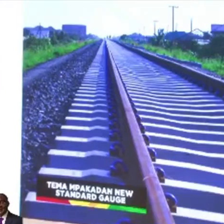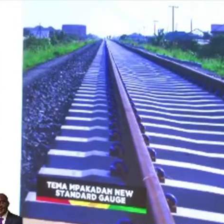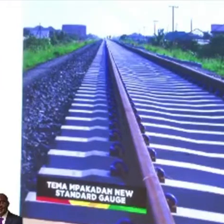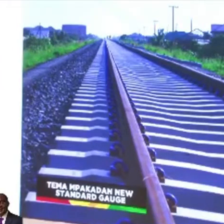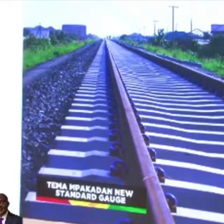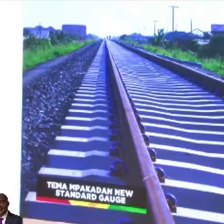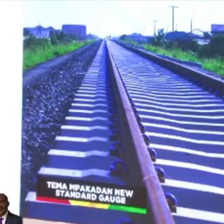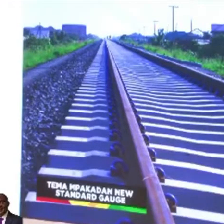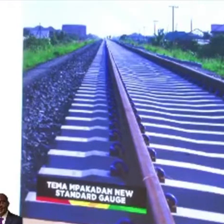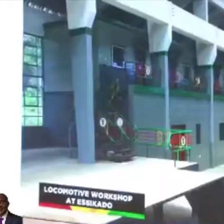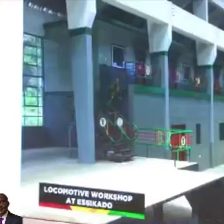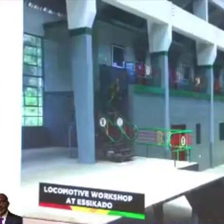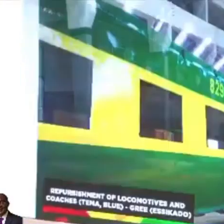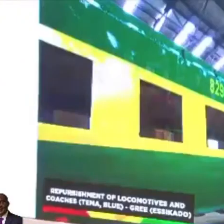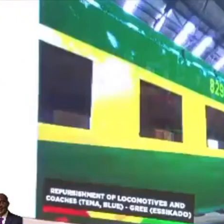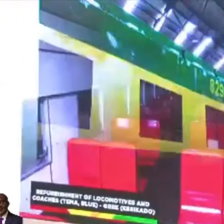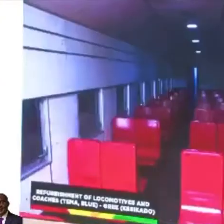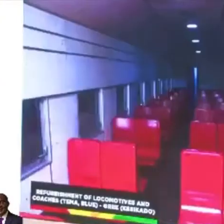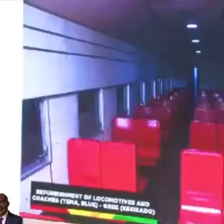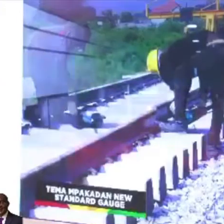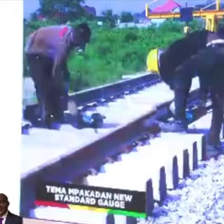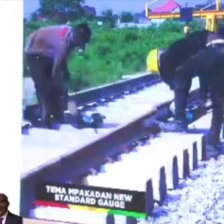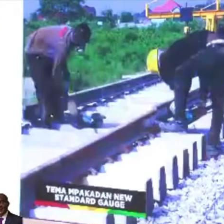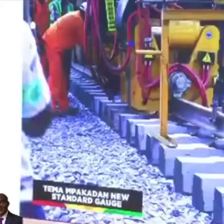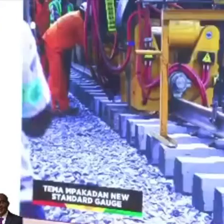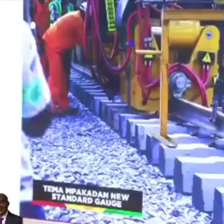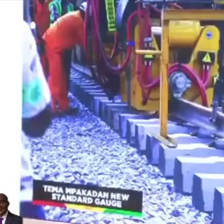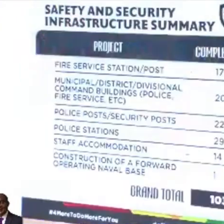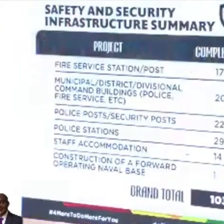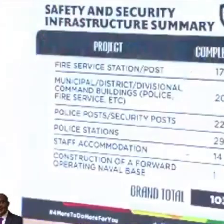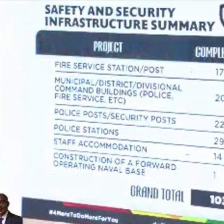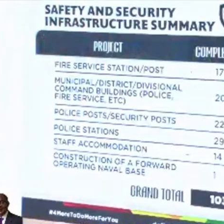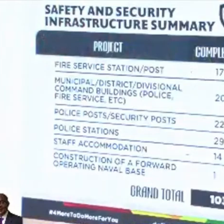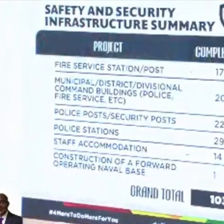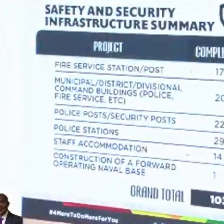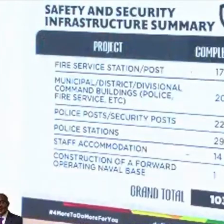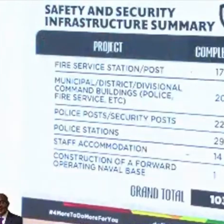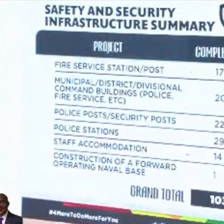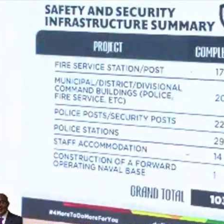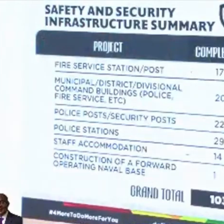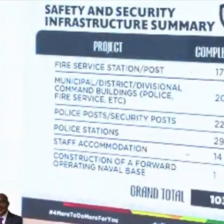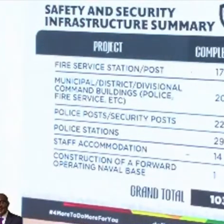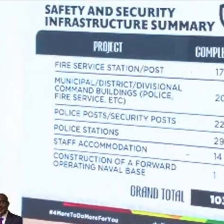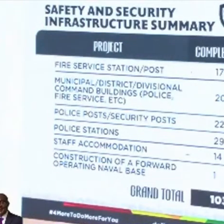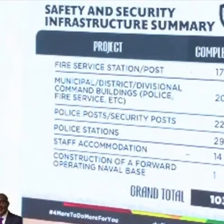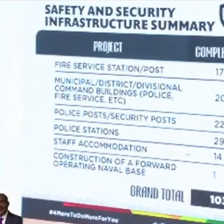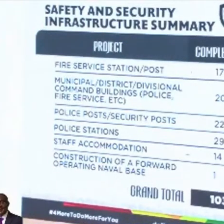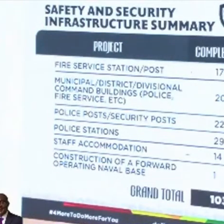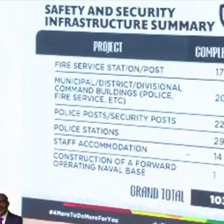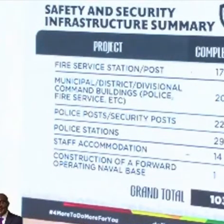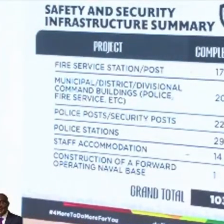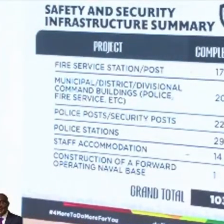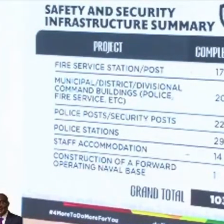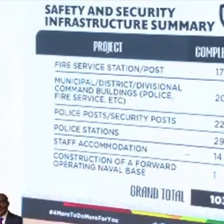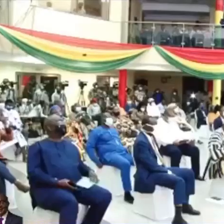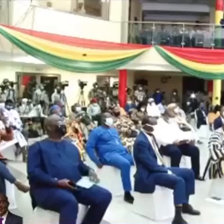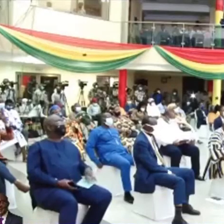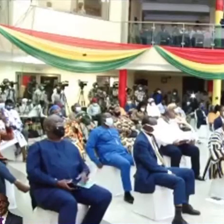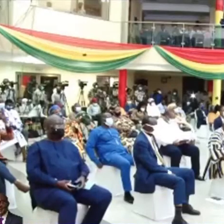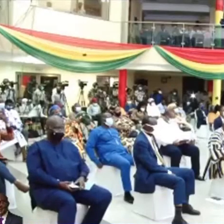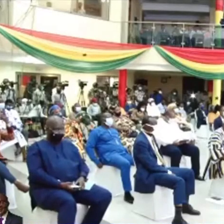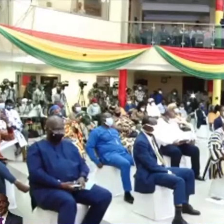we've undertaken 180 projects, completed 103, and 77 are